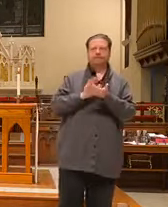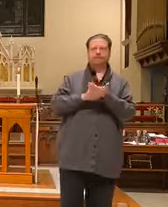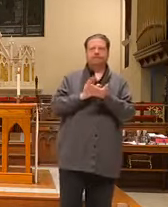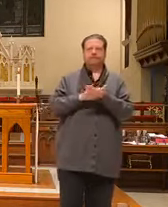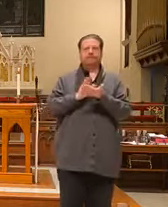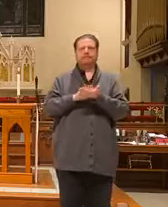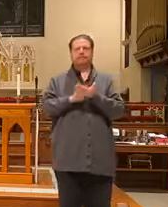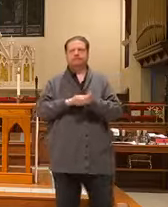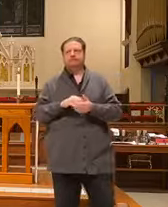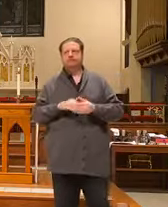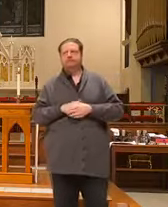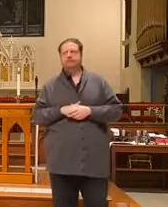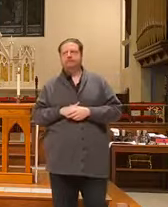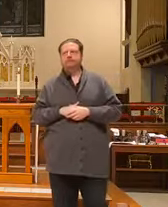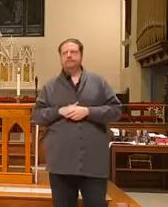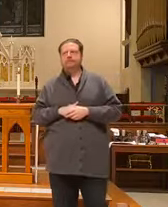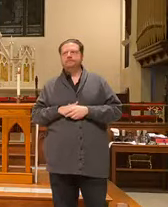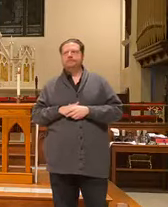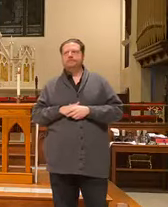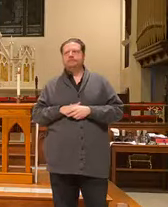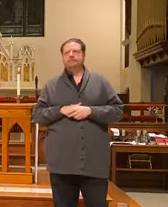Hey.